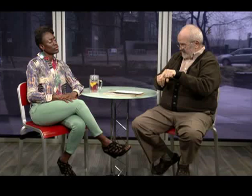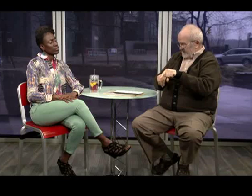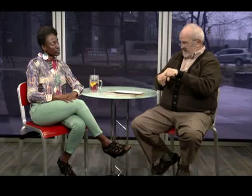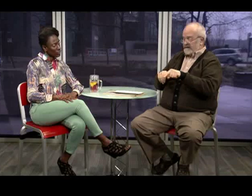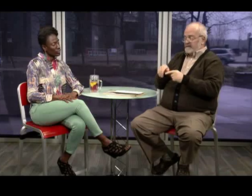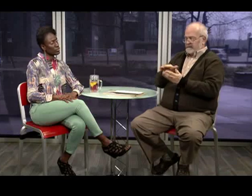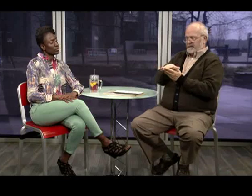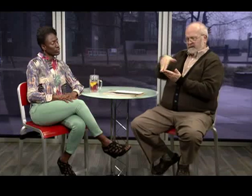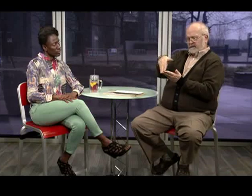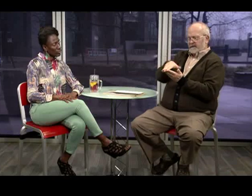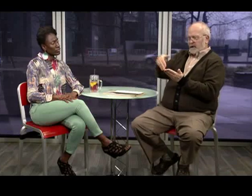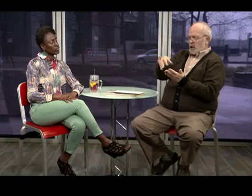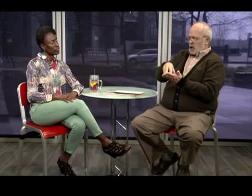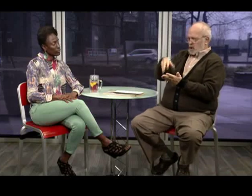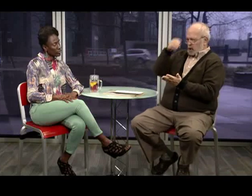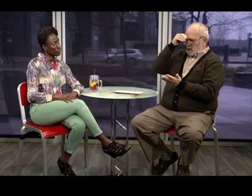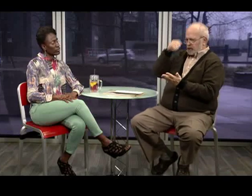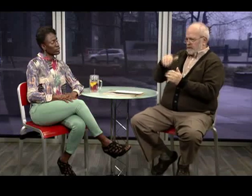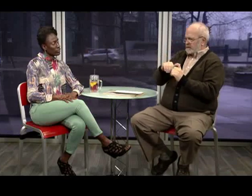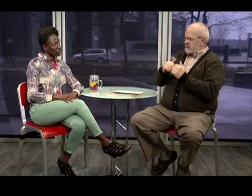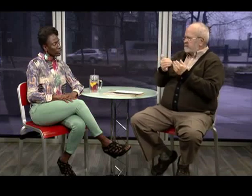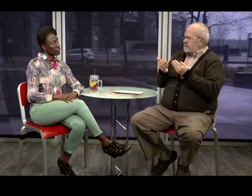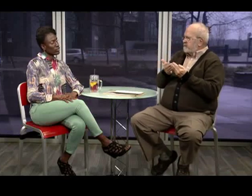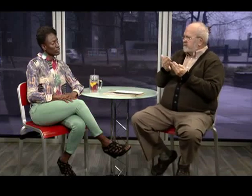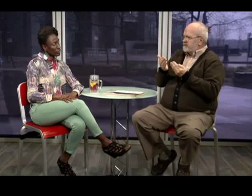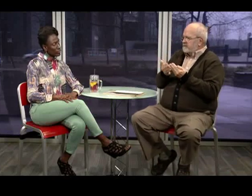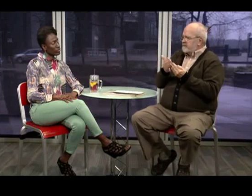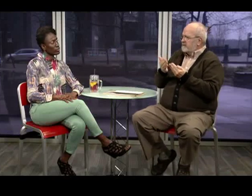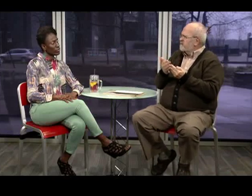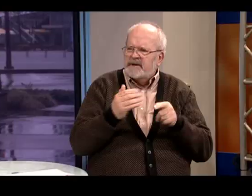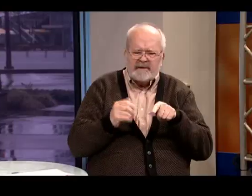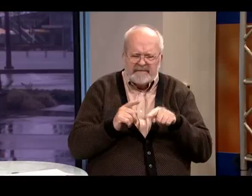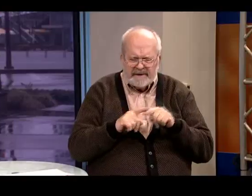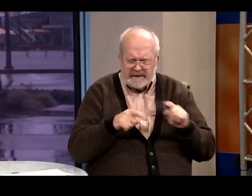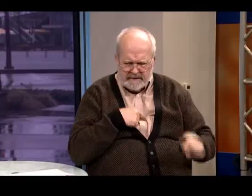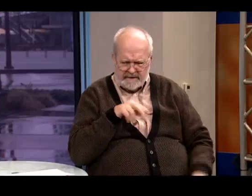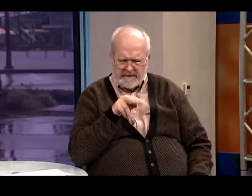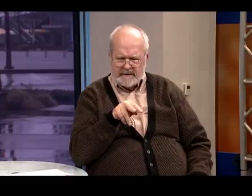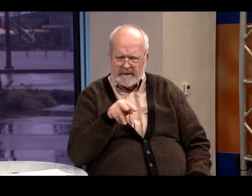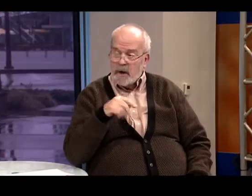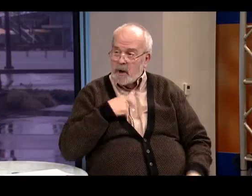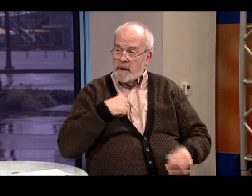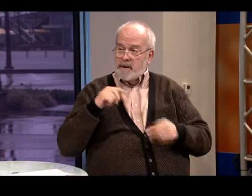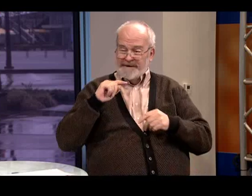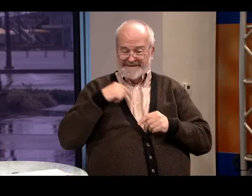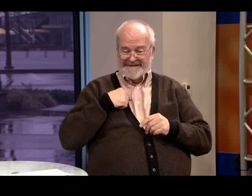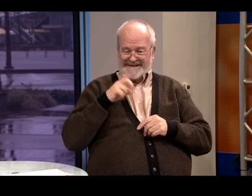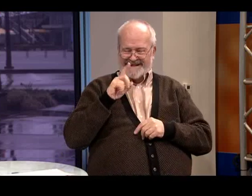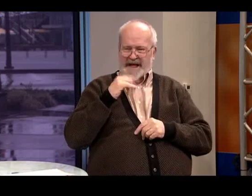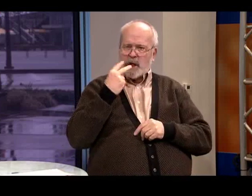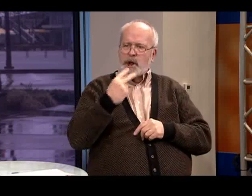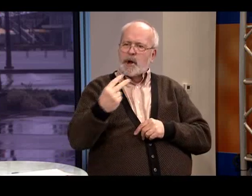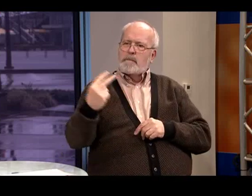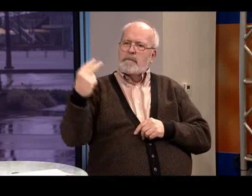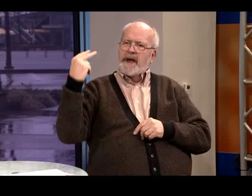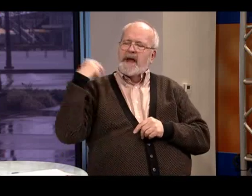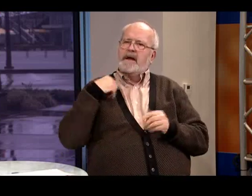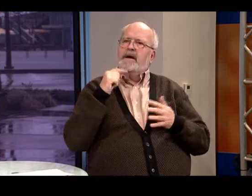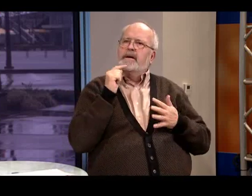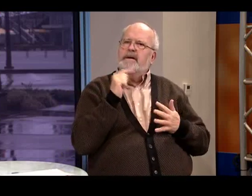School, and it was a little flip-up book, and it was just supposed to be kind of simple and easy.